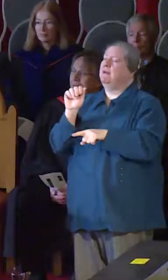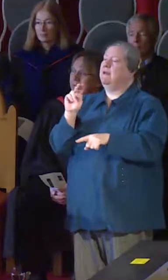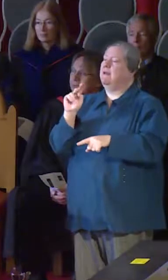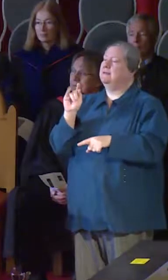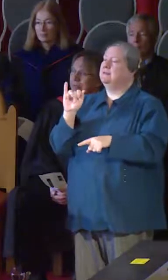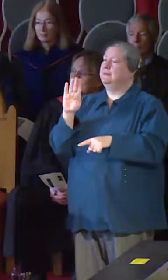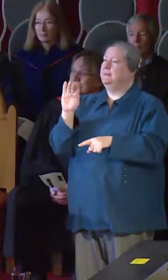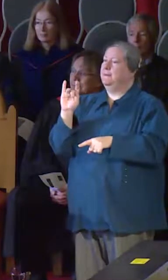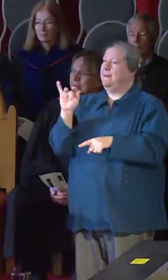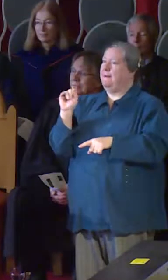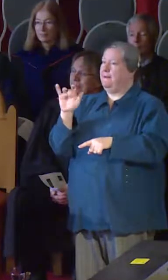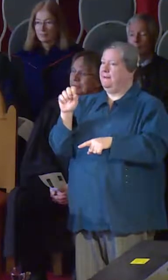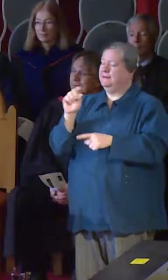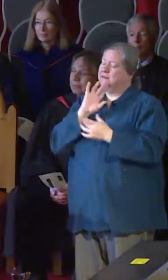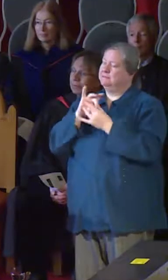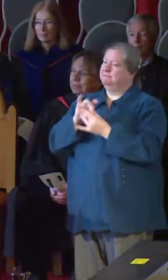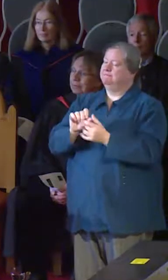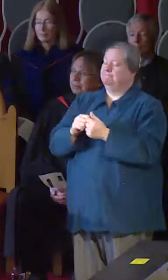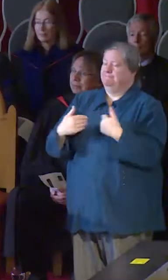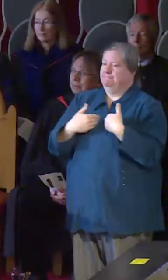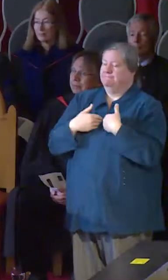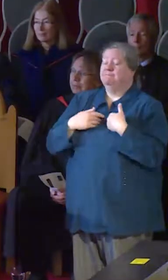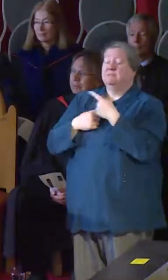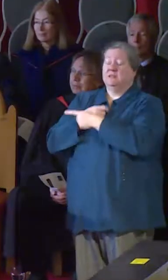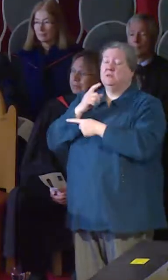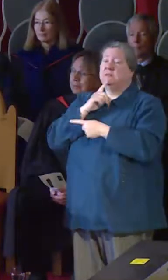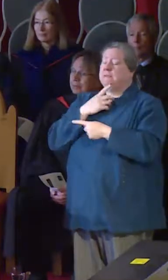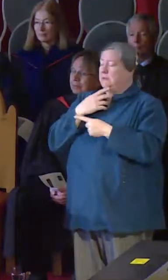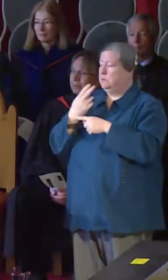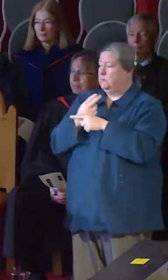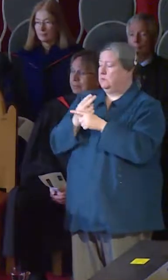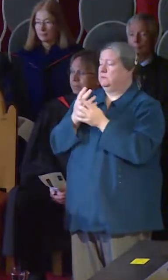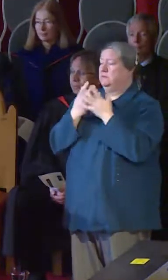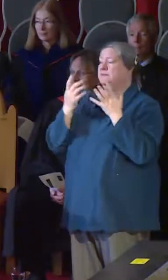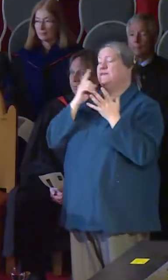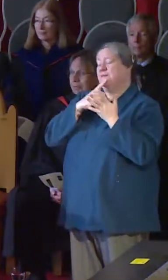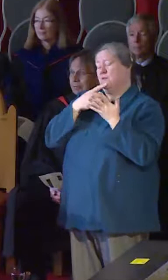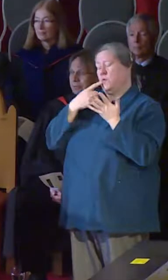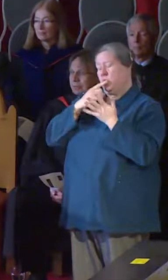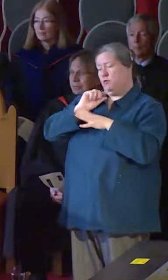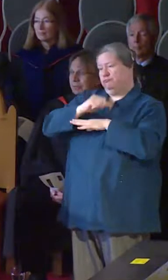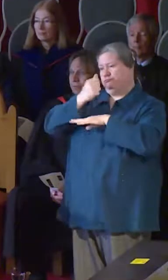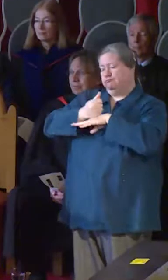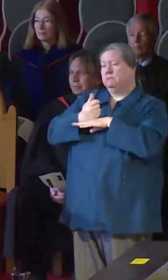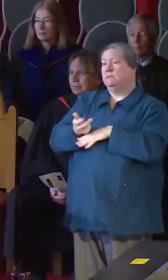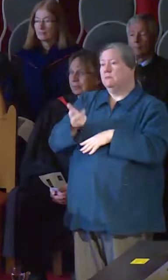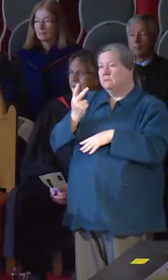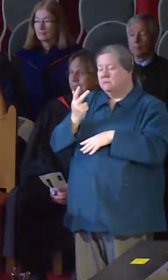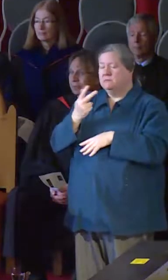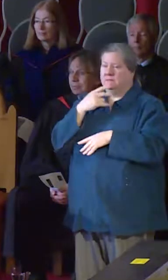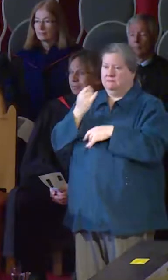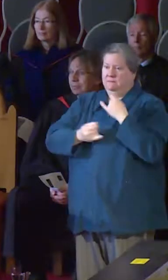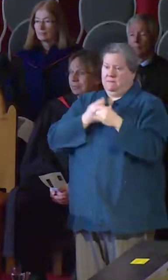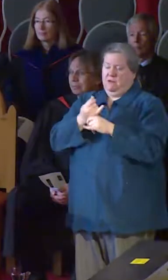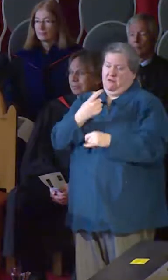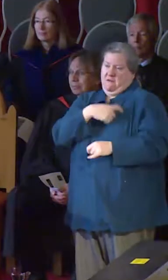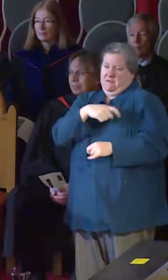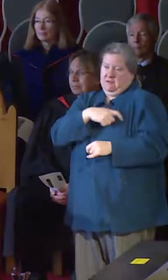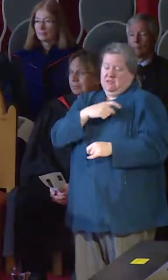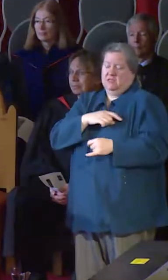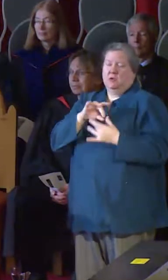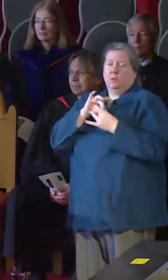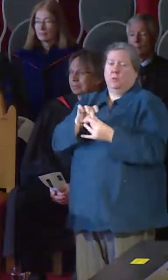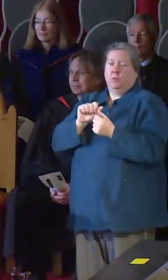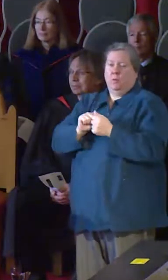in animals. He has been instrumental in organizing 3 international conferences on antimicrobial